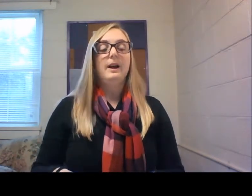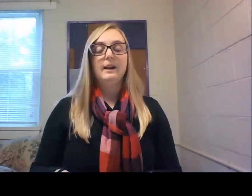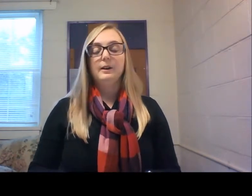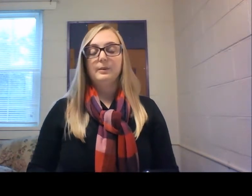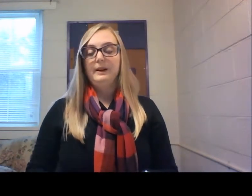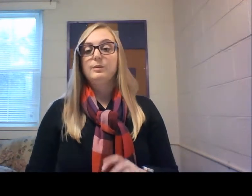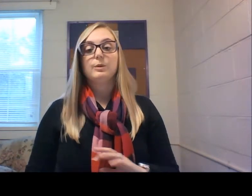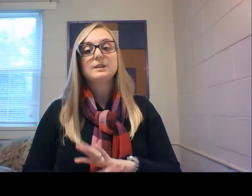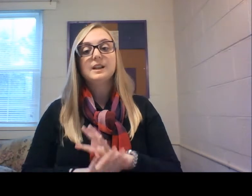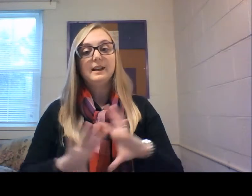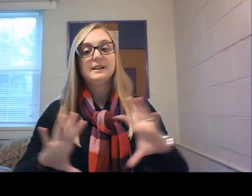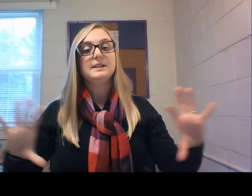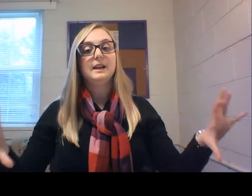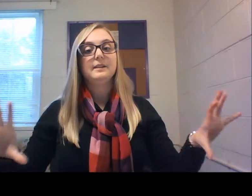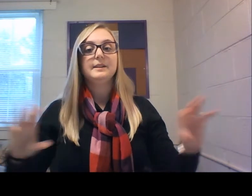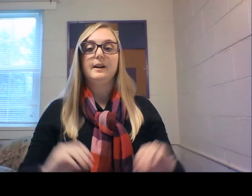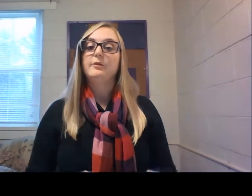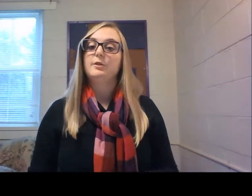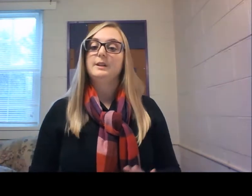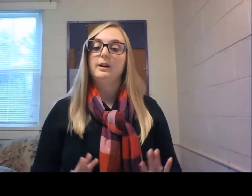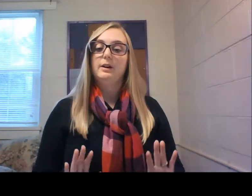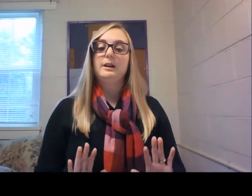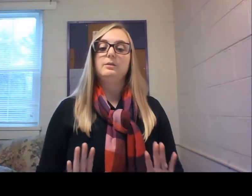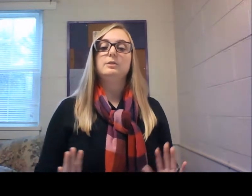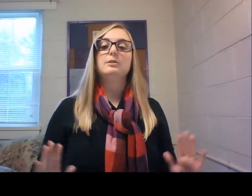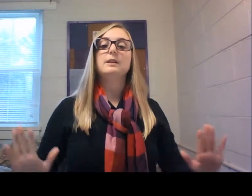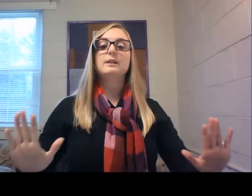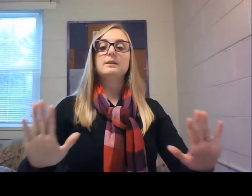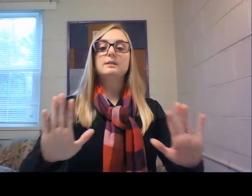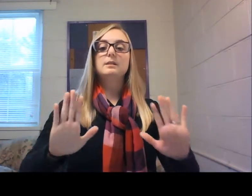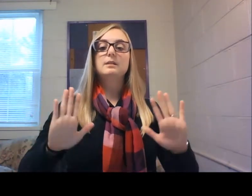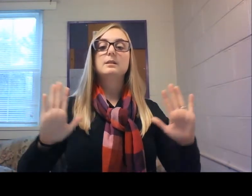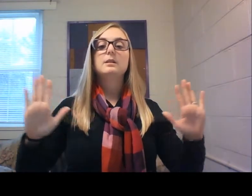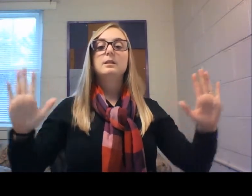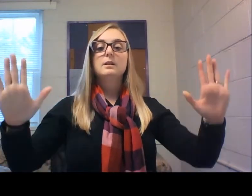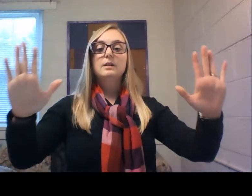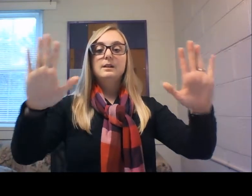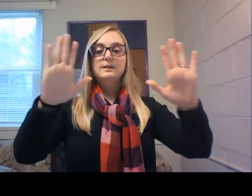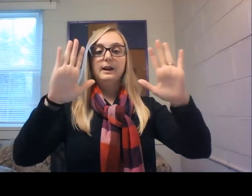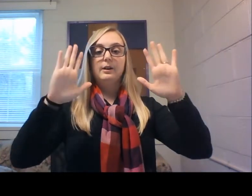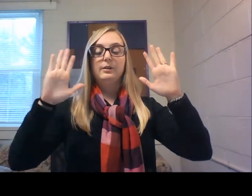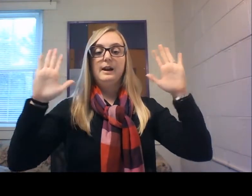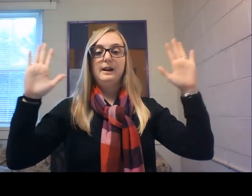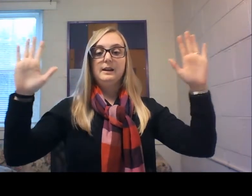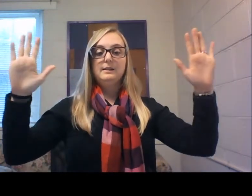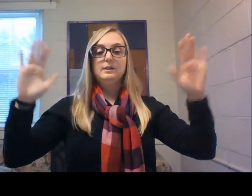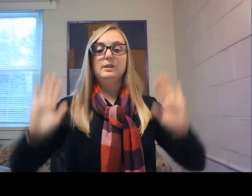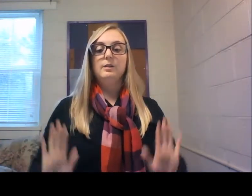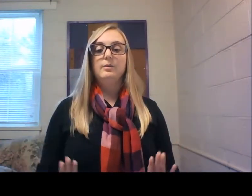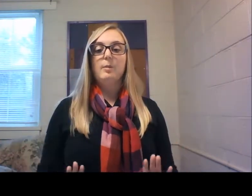and green. We're just going to extend the sign for decorate, which goes like this. Decorated, so you're almost